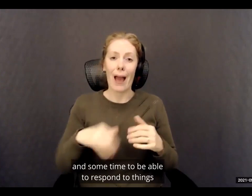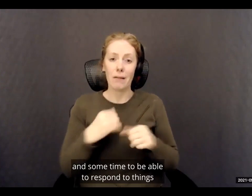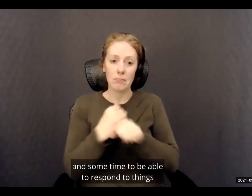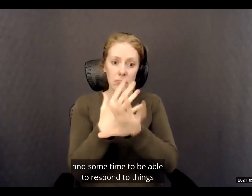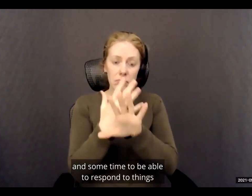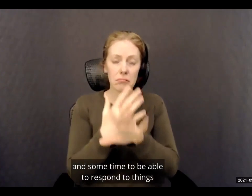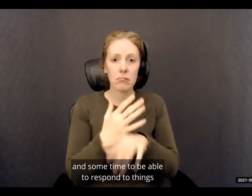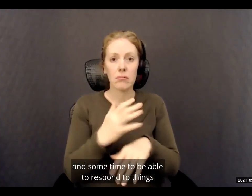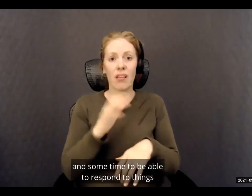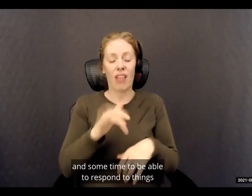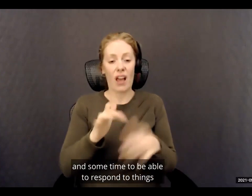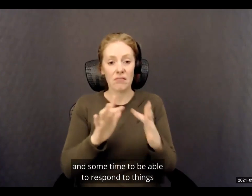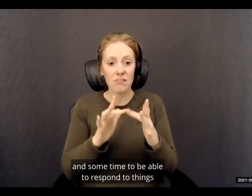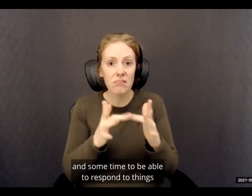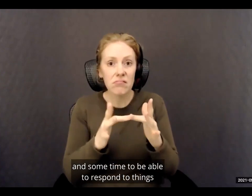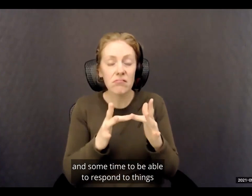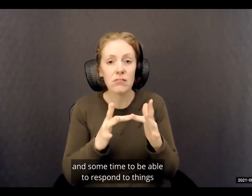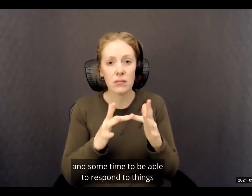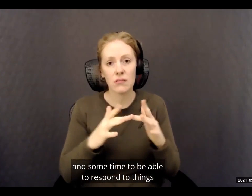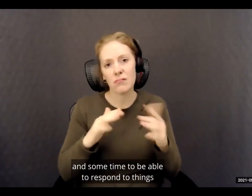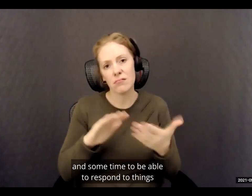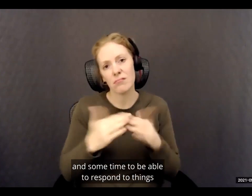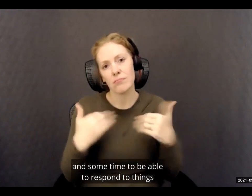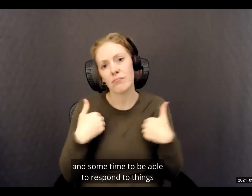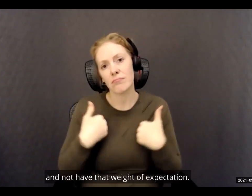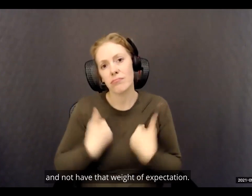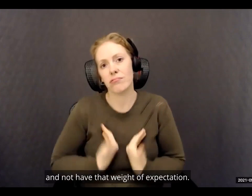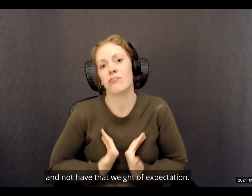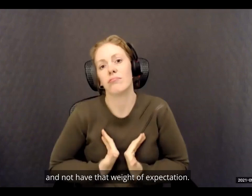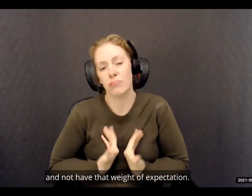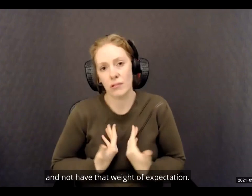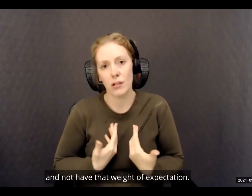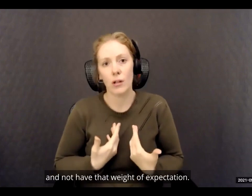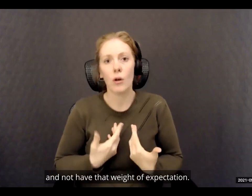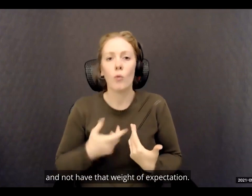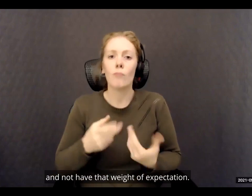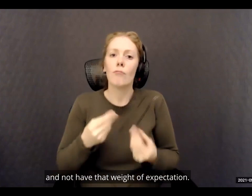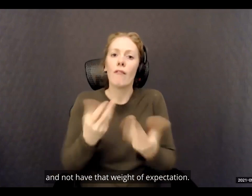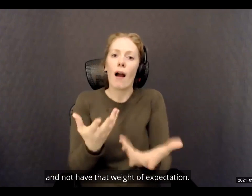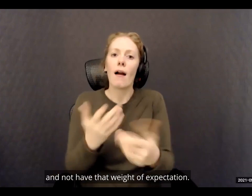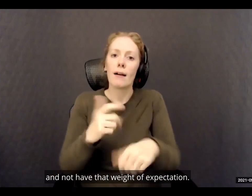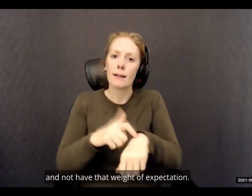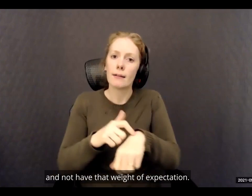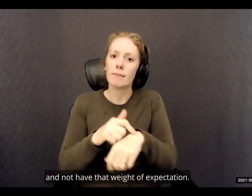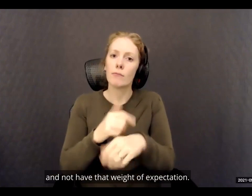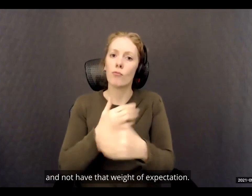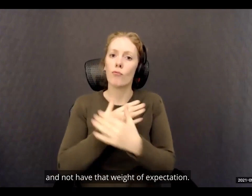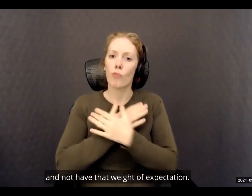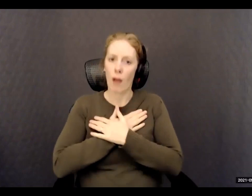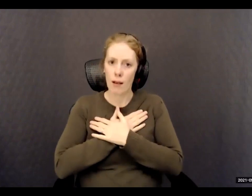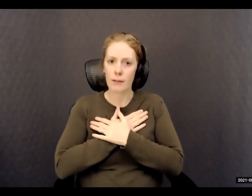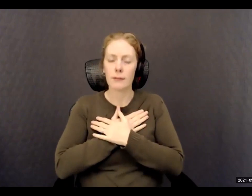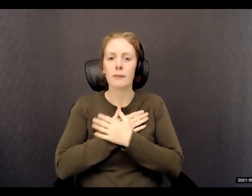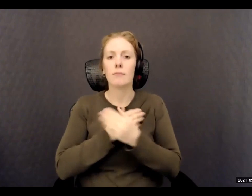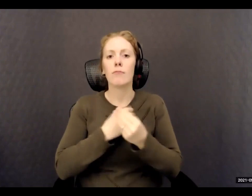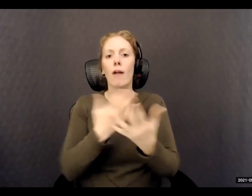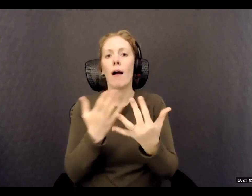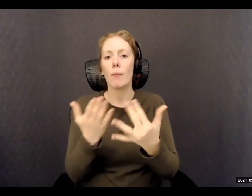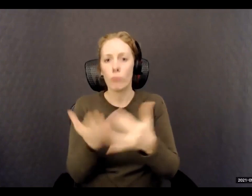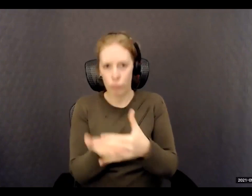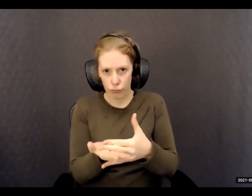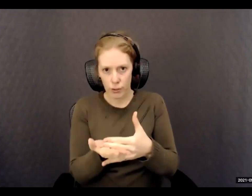and some time to be able to respond to things and not have that weight of expectation.